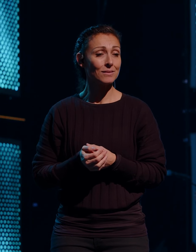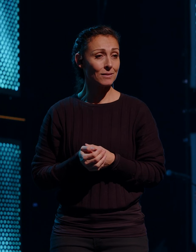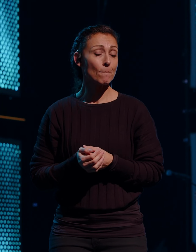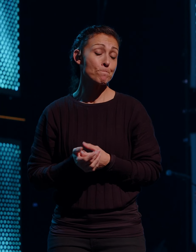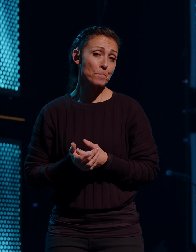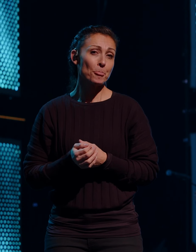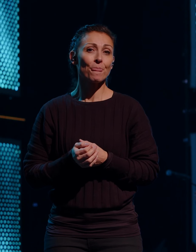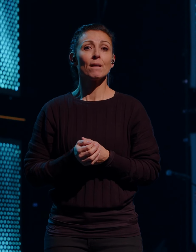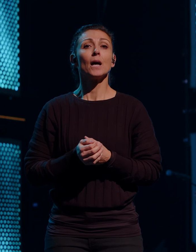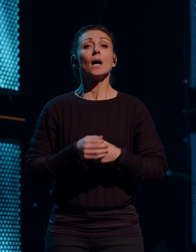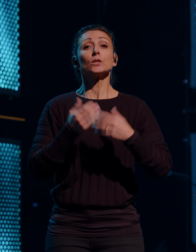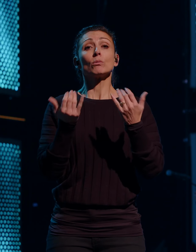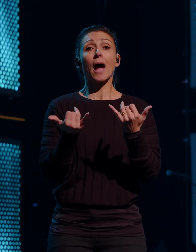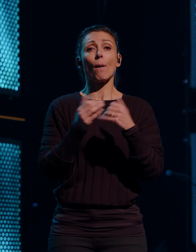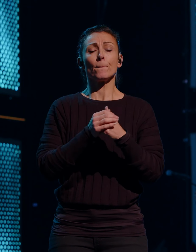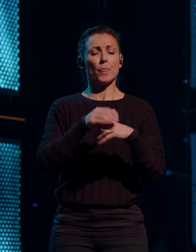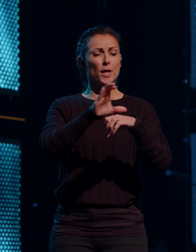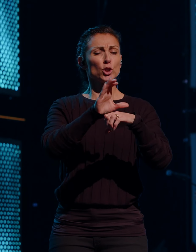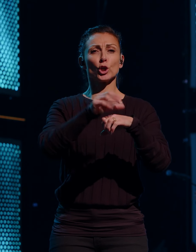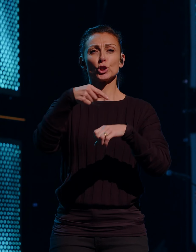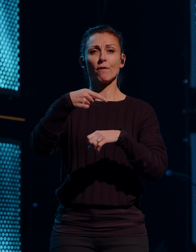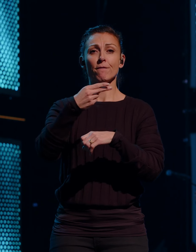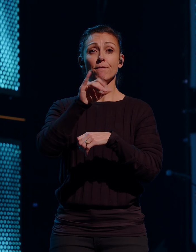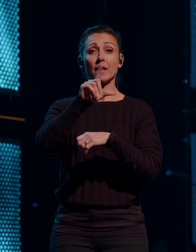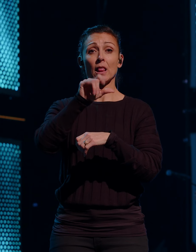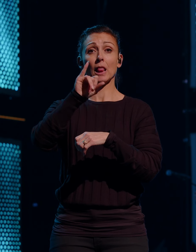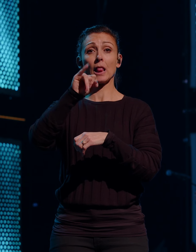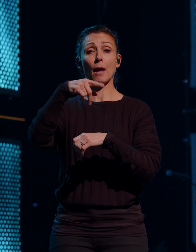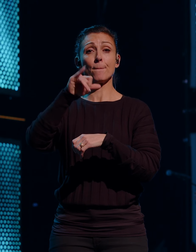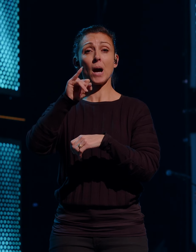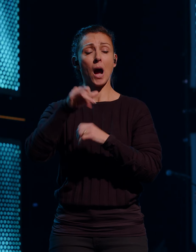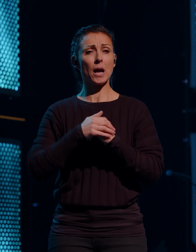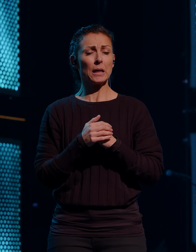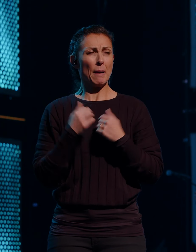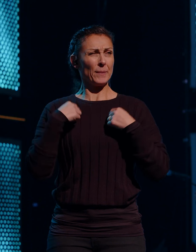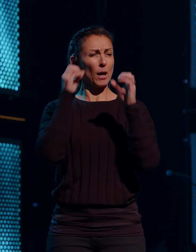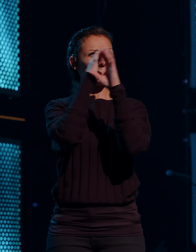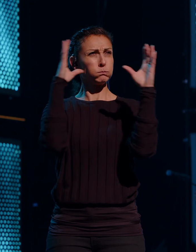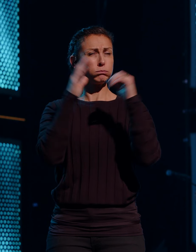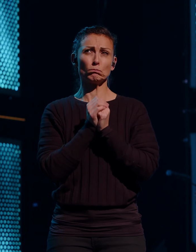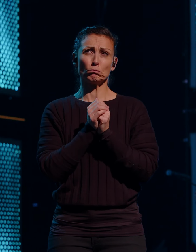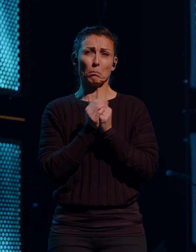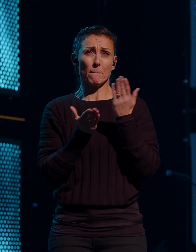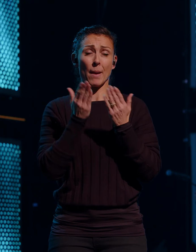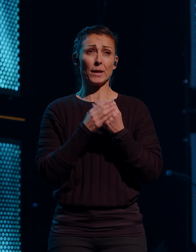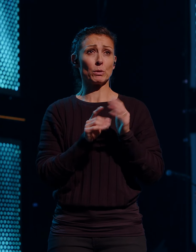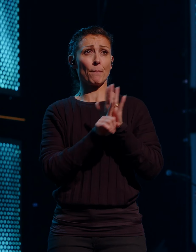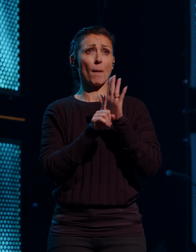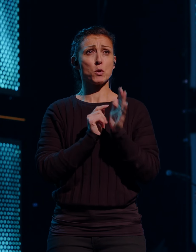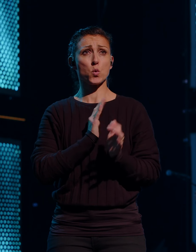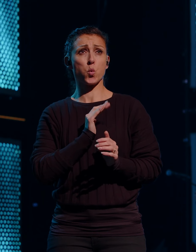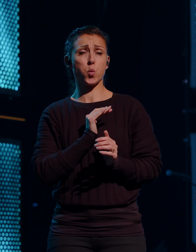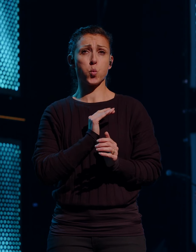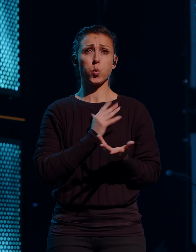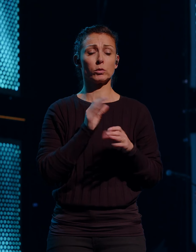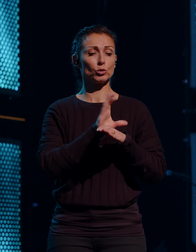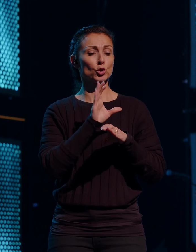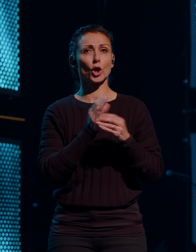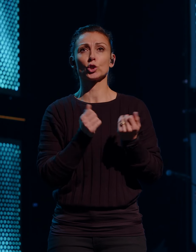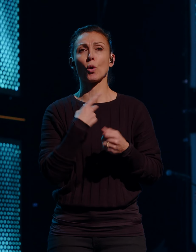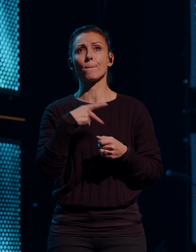that they were made up with, I don't even get the idea like, wow, must have been a very trendy church. Everyone's wearing purple there, you know. We got